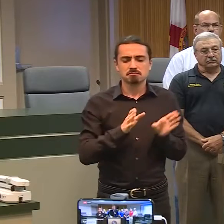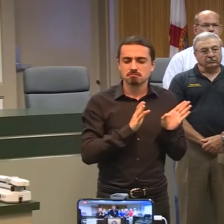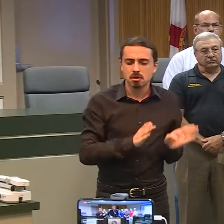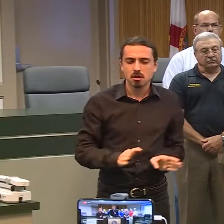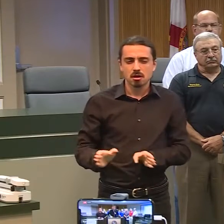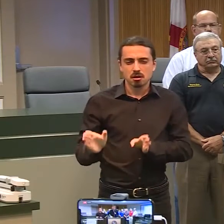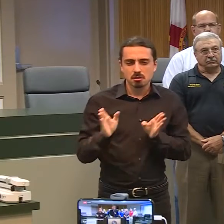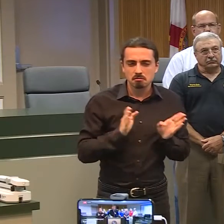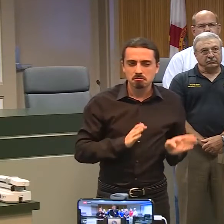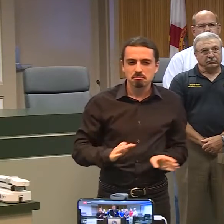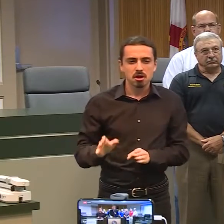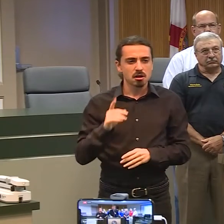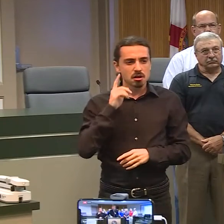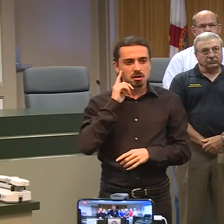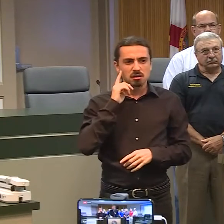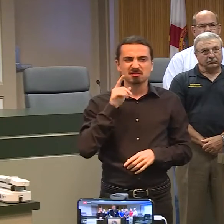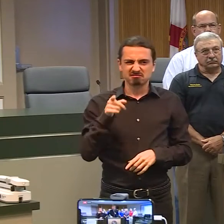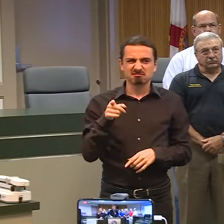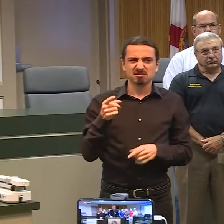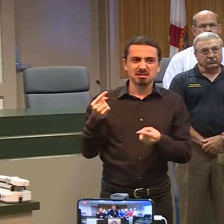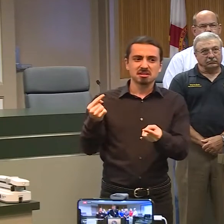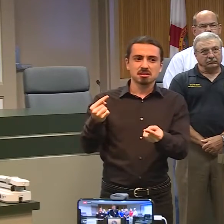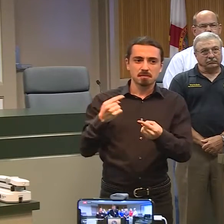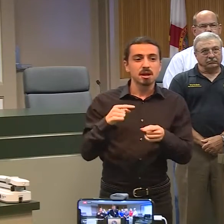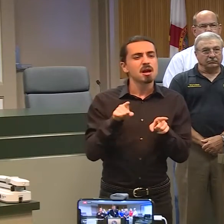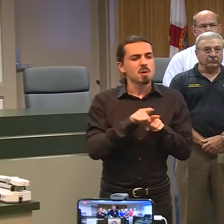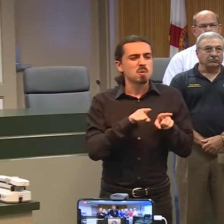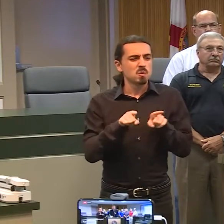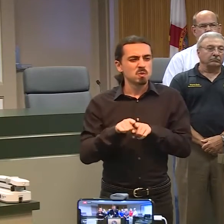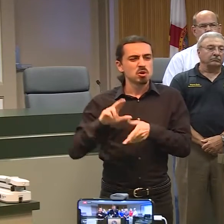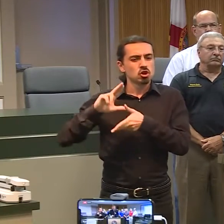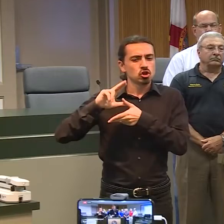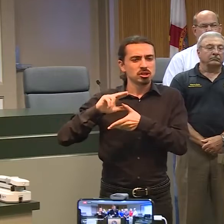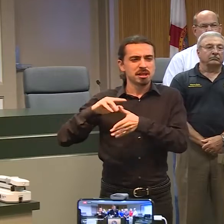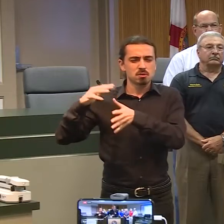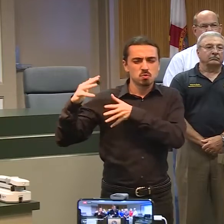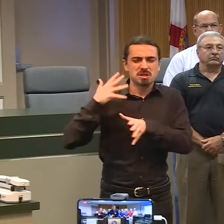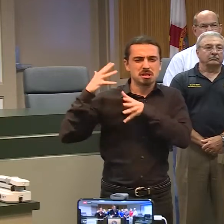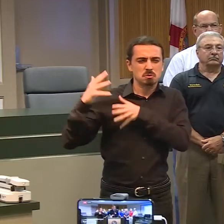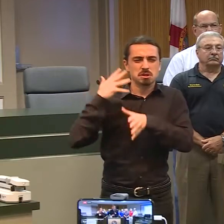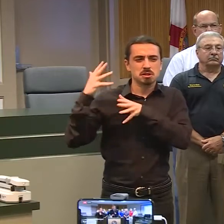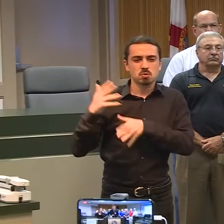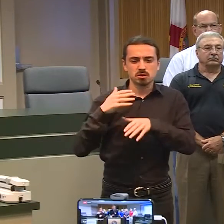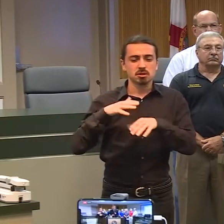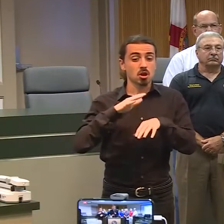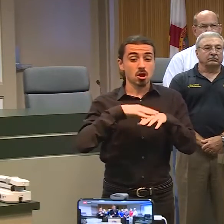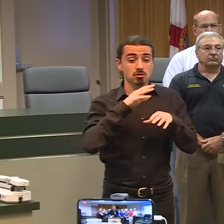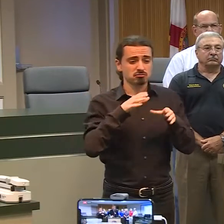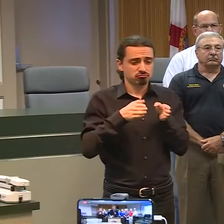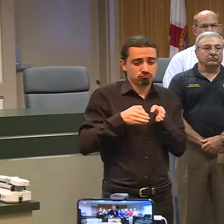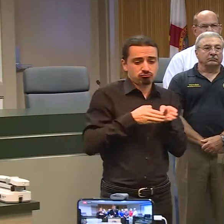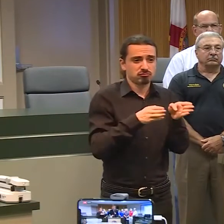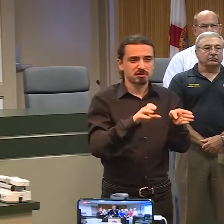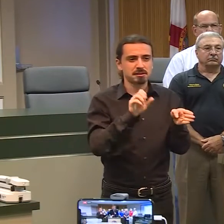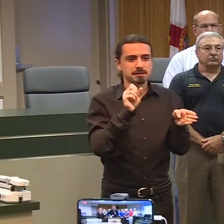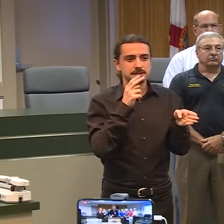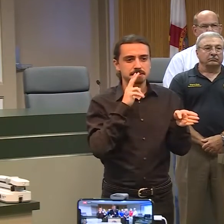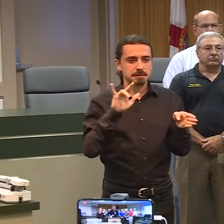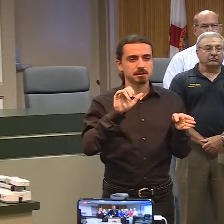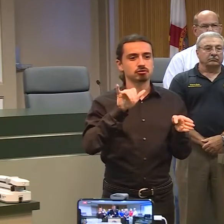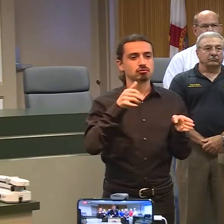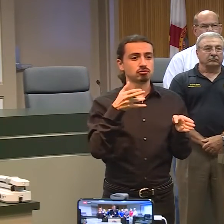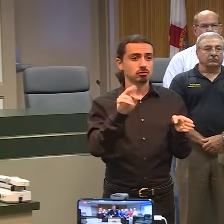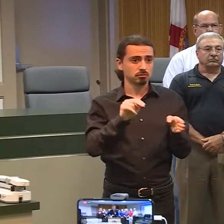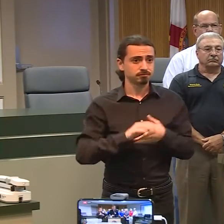and potentially hurricane gusts along the river. Due to those conditions, and the rainfall is probably going to be in the area of about 6 to